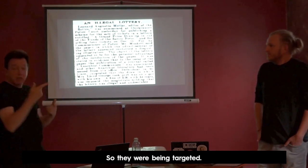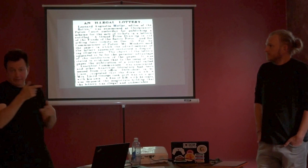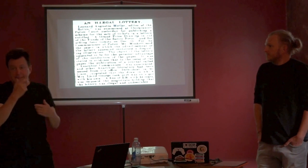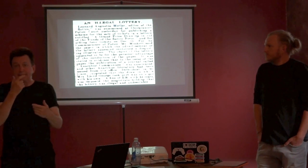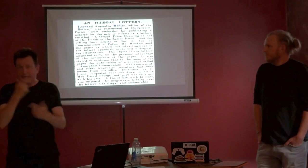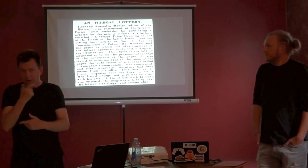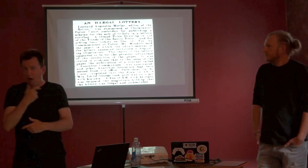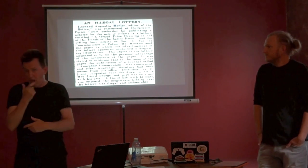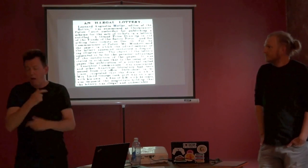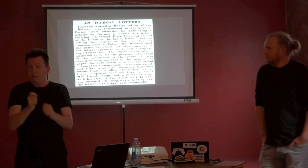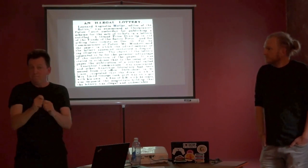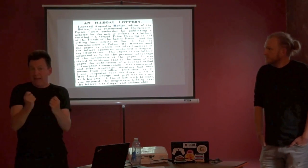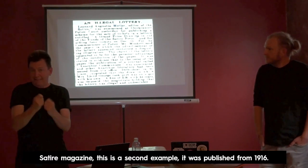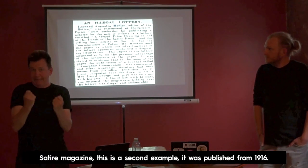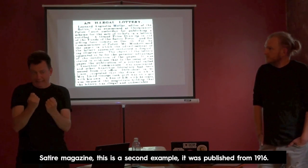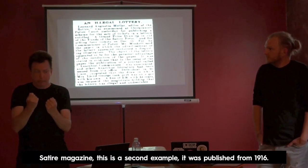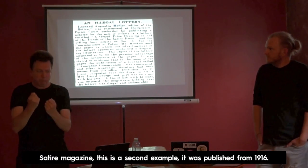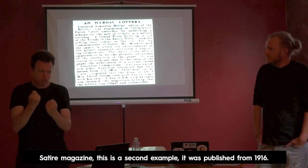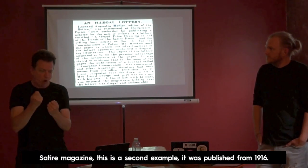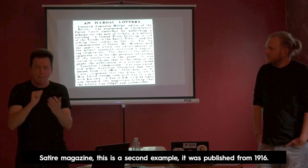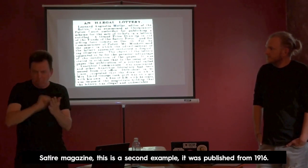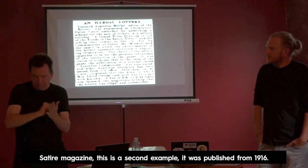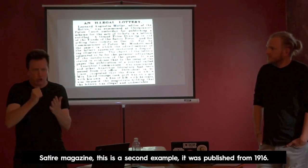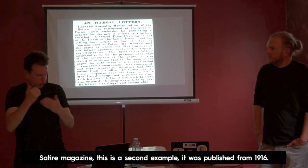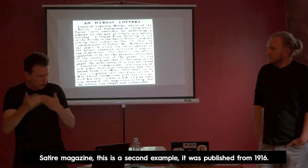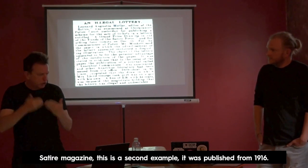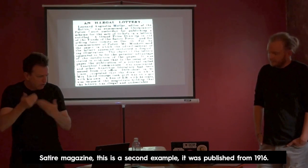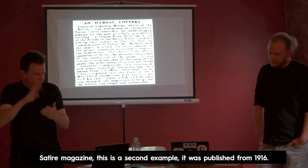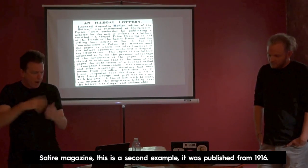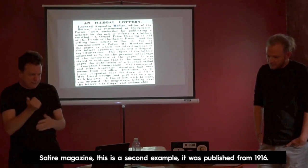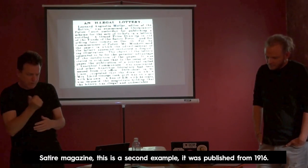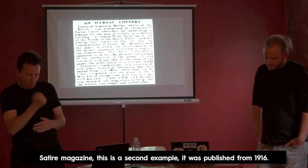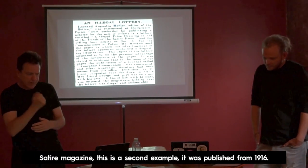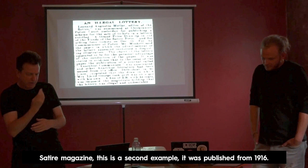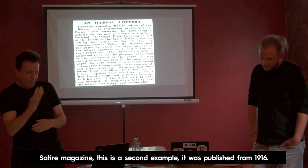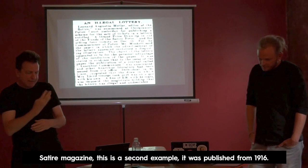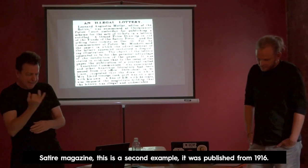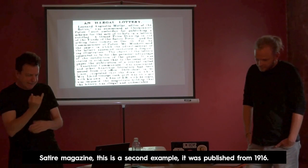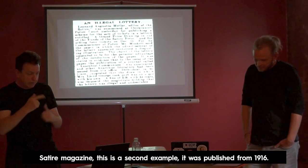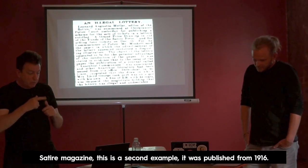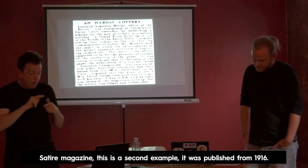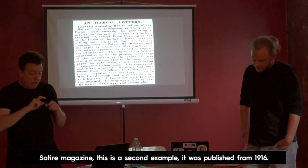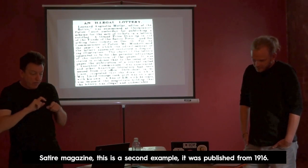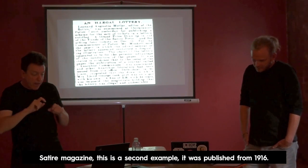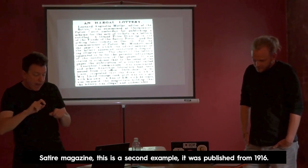So the Satire magazine, this is the second example. It was published from